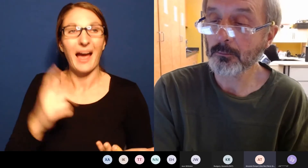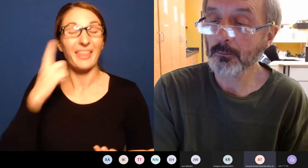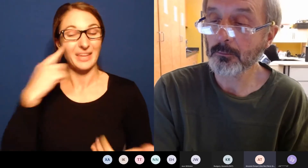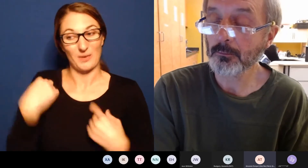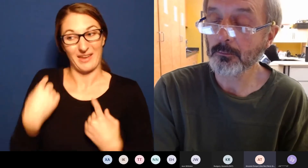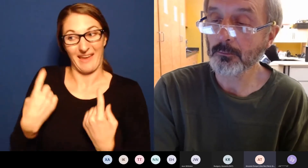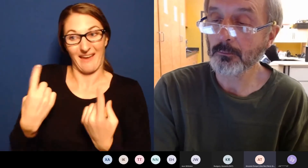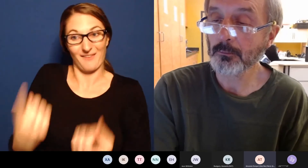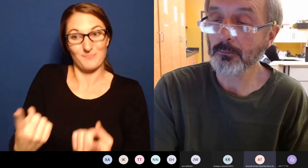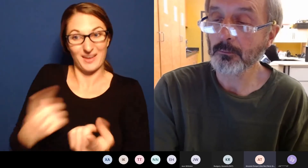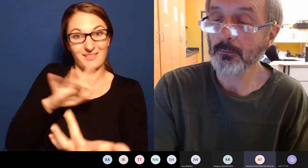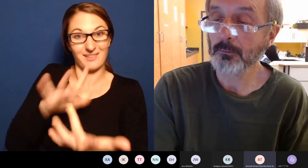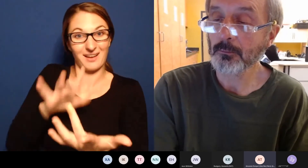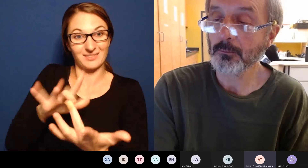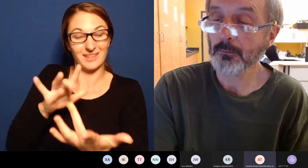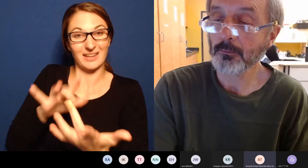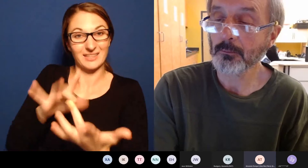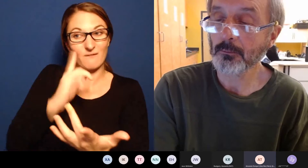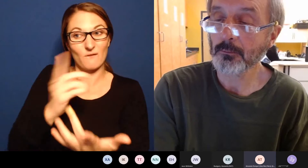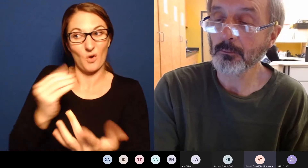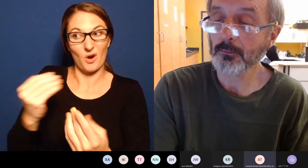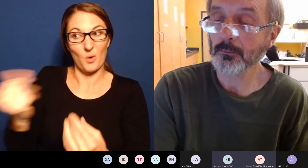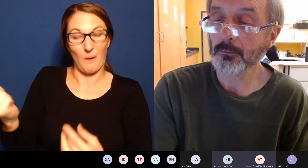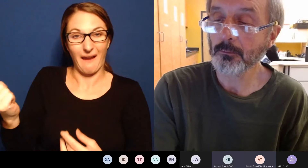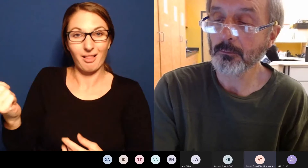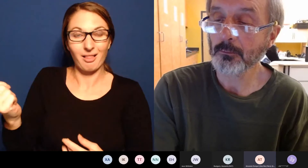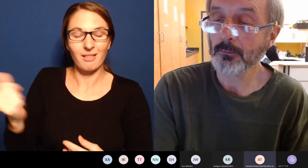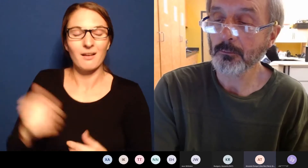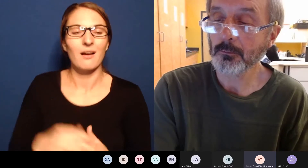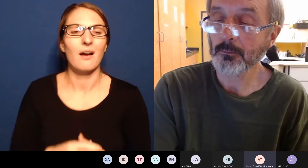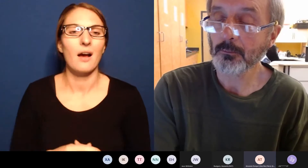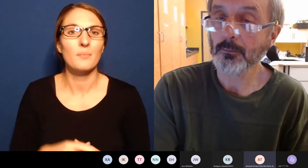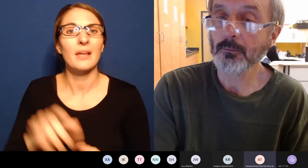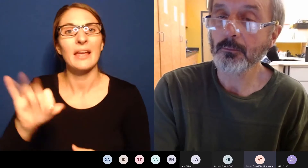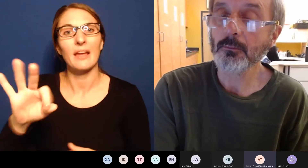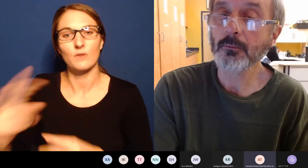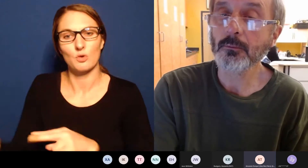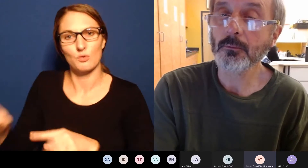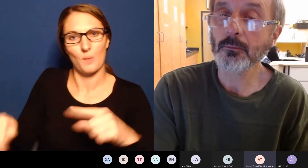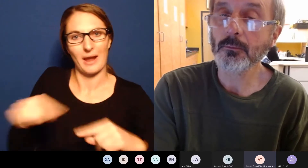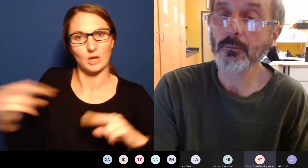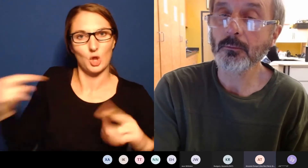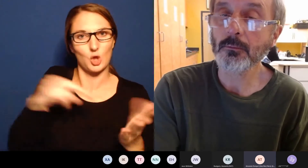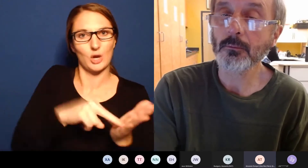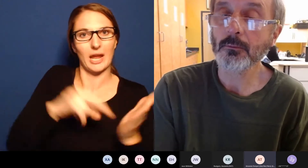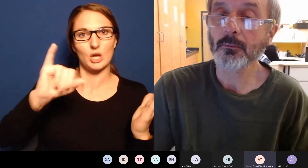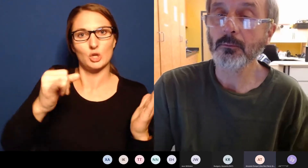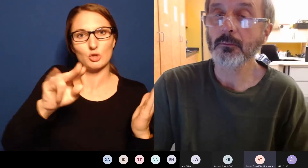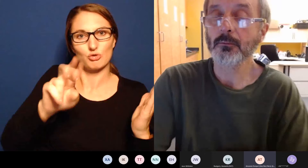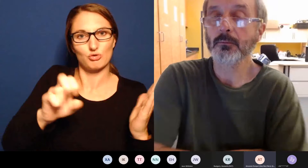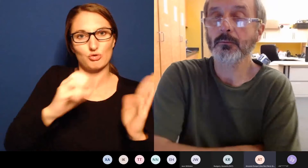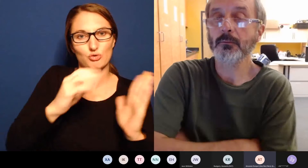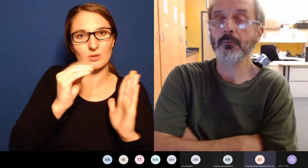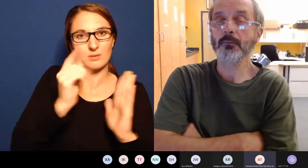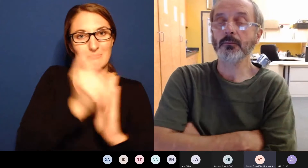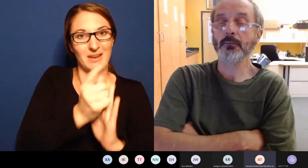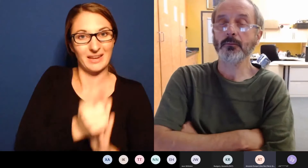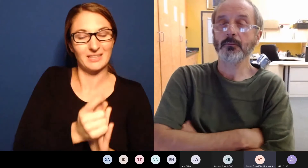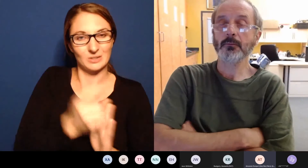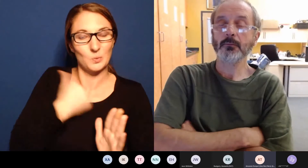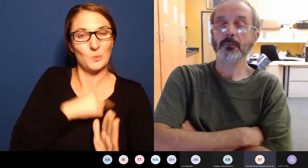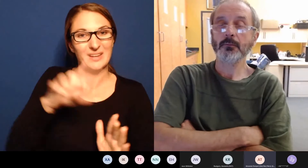members throughout, and if you look at our last minutes from June, we were reaching out to council members on the